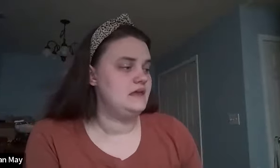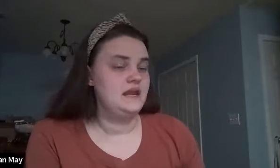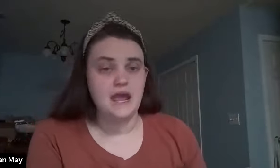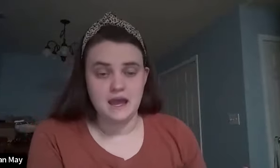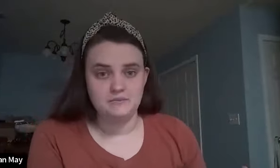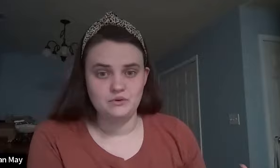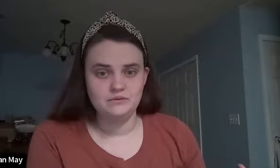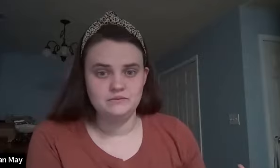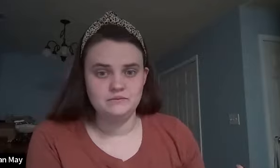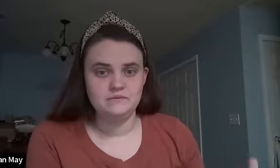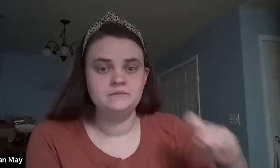Then apple.